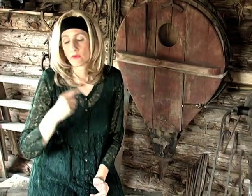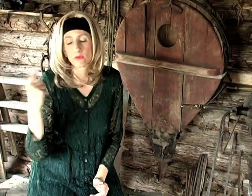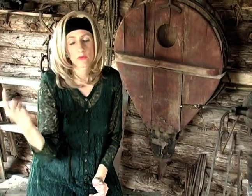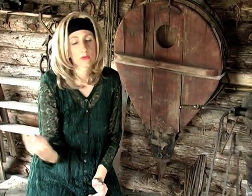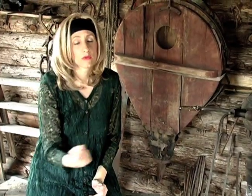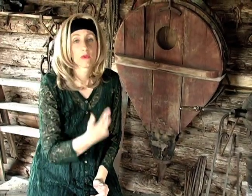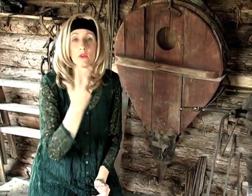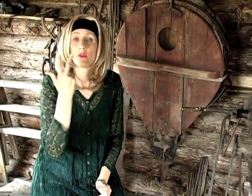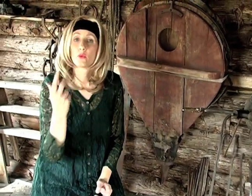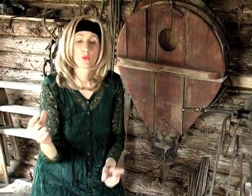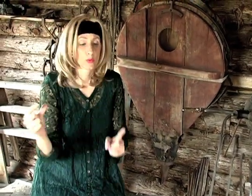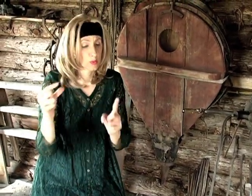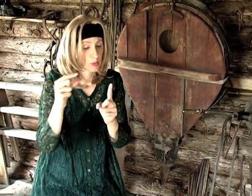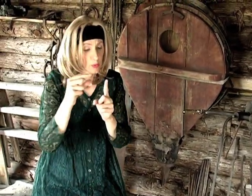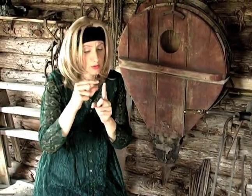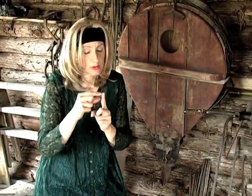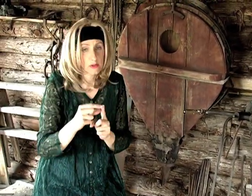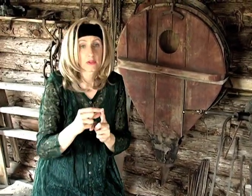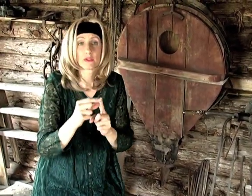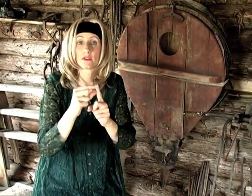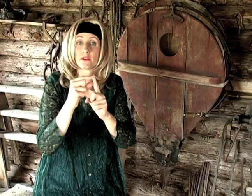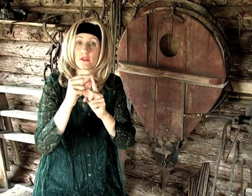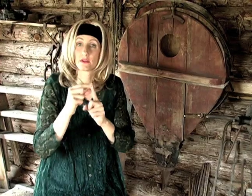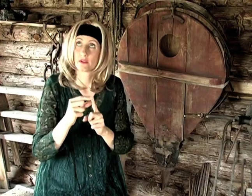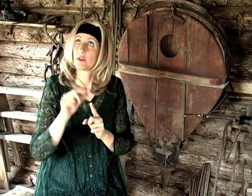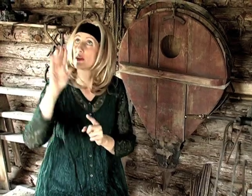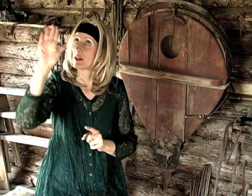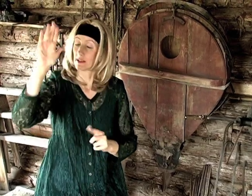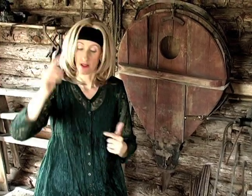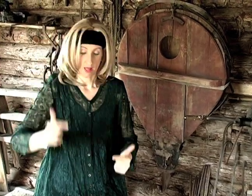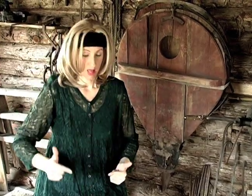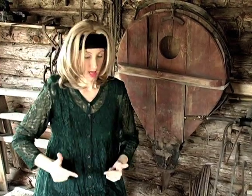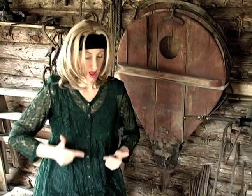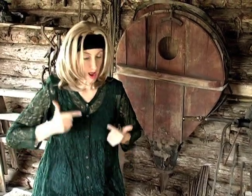Just three words, he gave us hope.